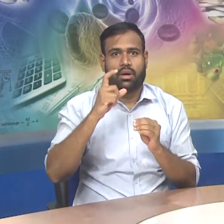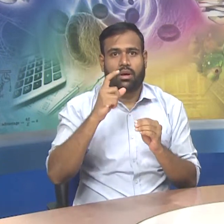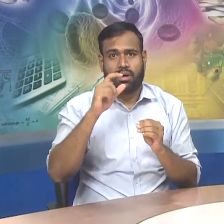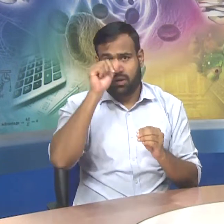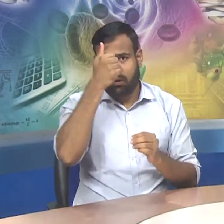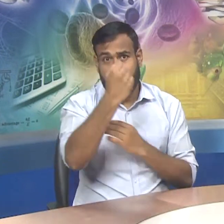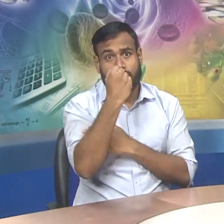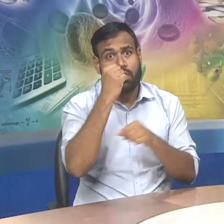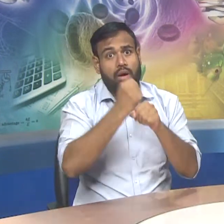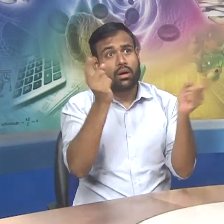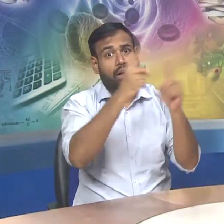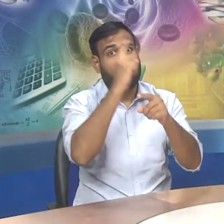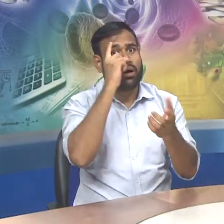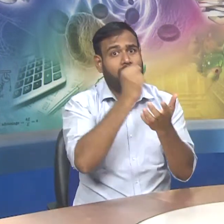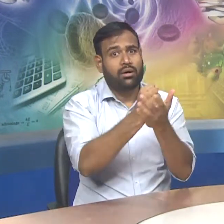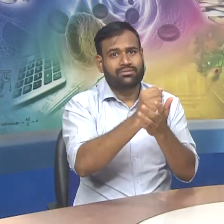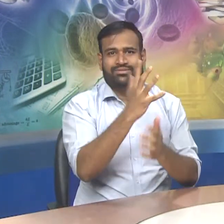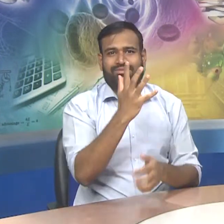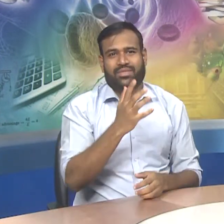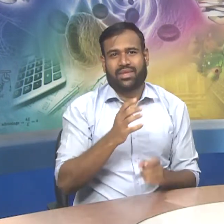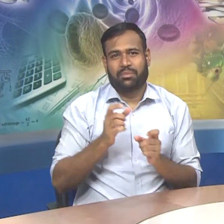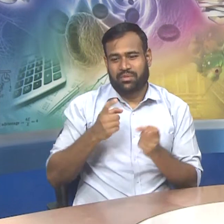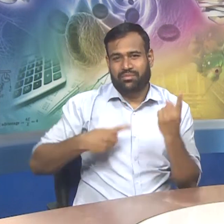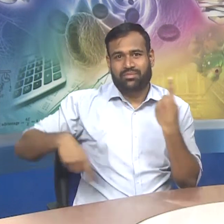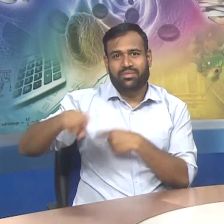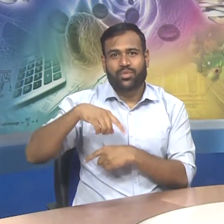India is a republic with an elected head of state.